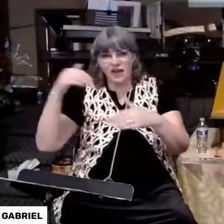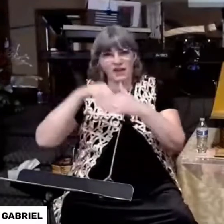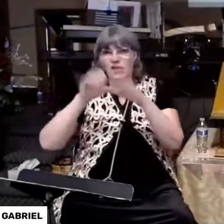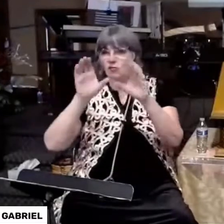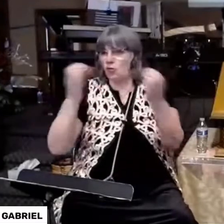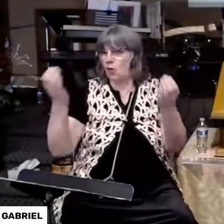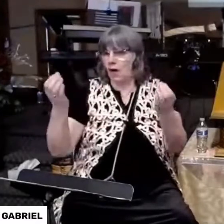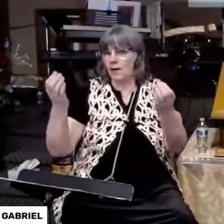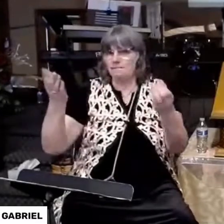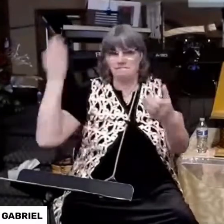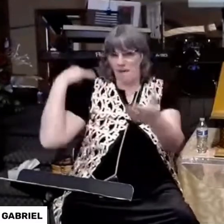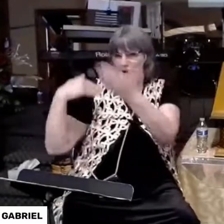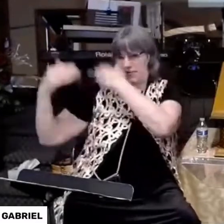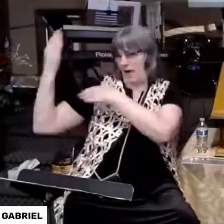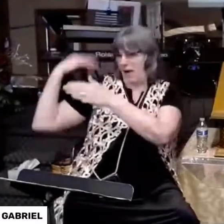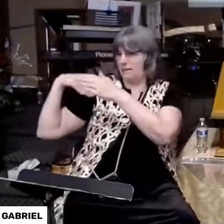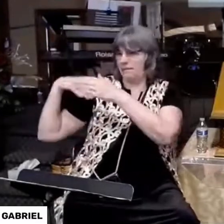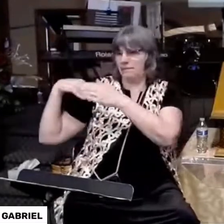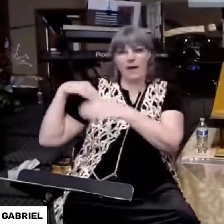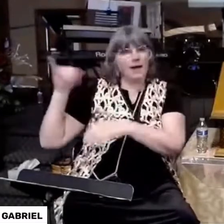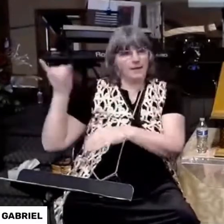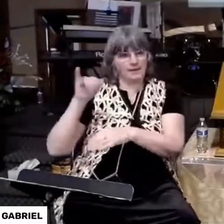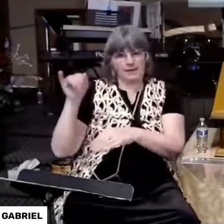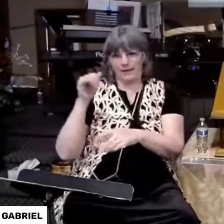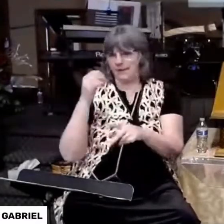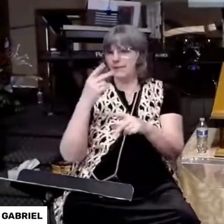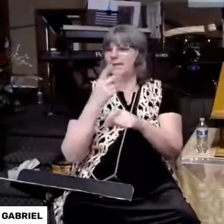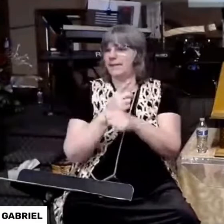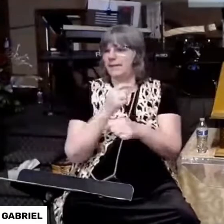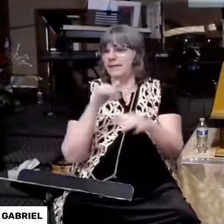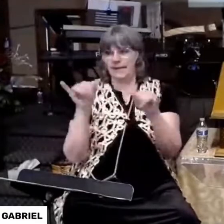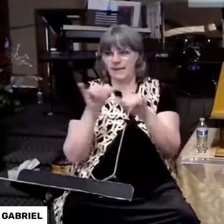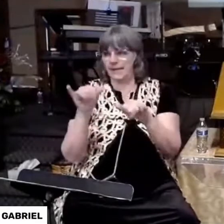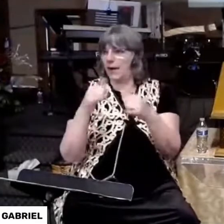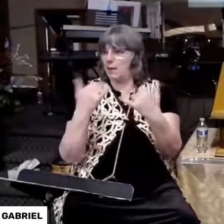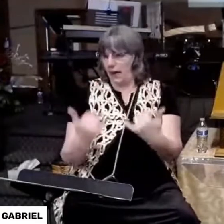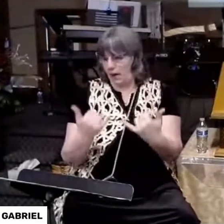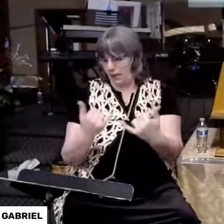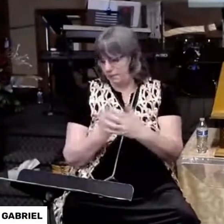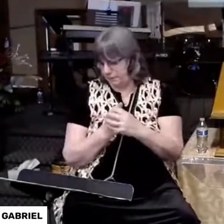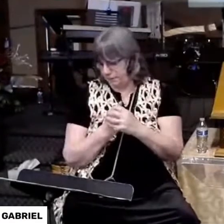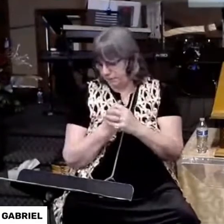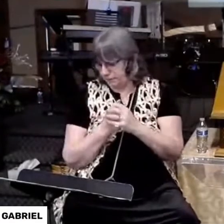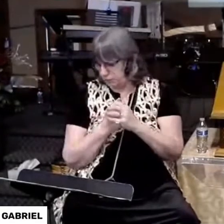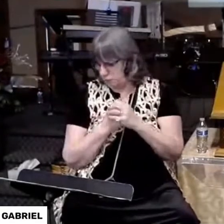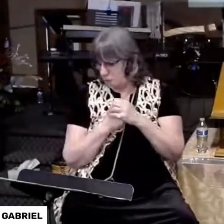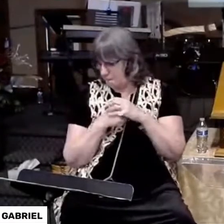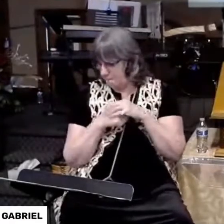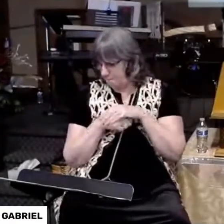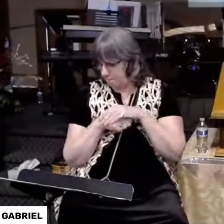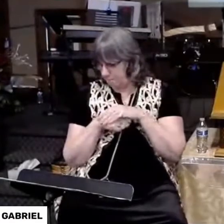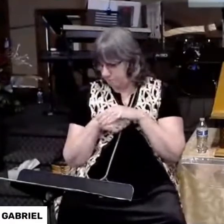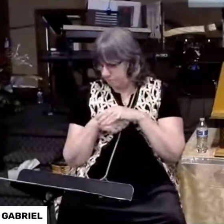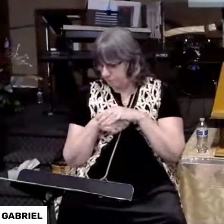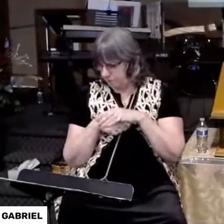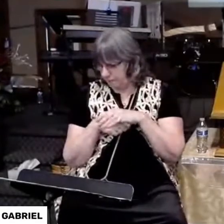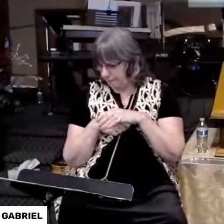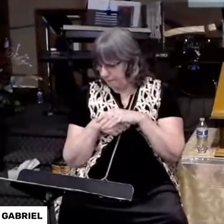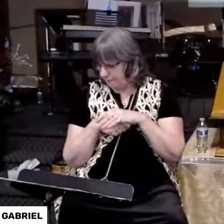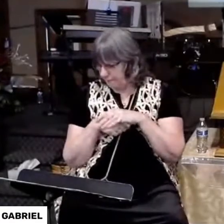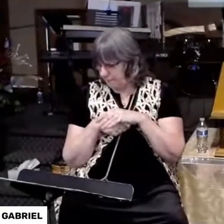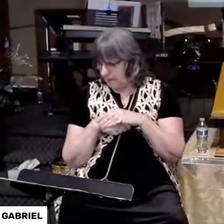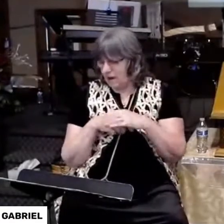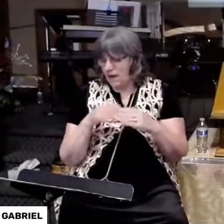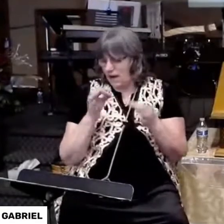But what if, in the same way Hashem did with the children of Israel on Horeb, Hashem looked